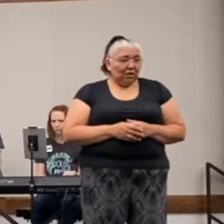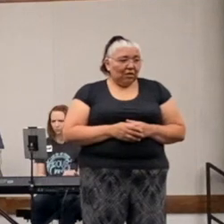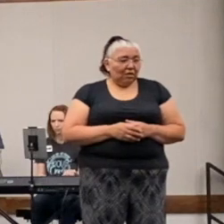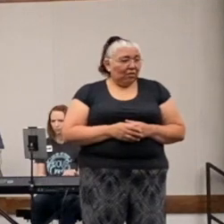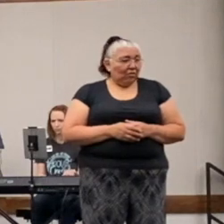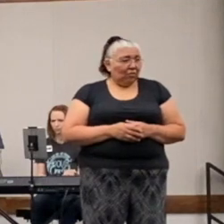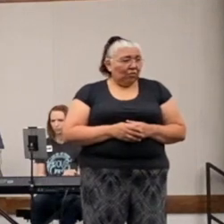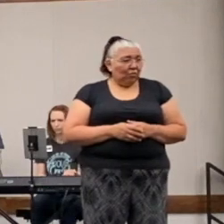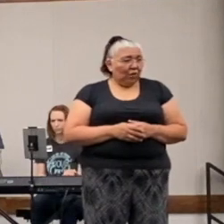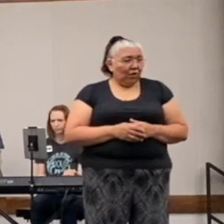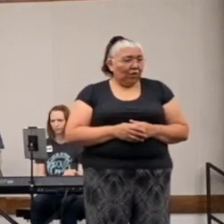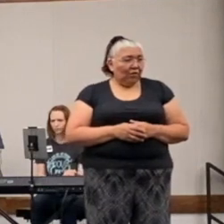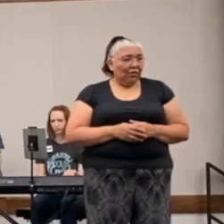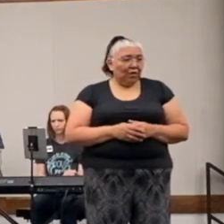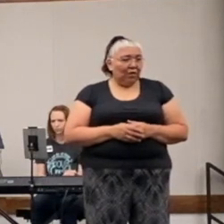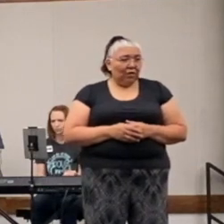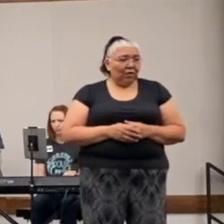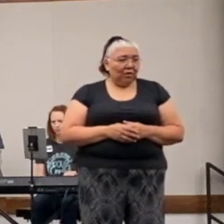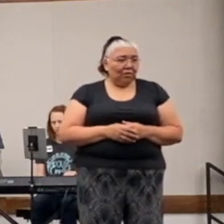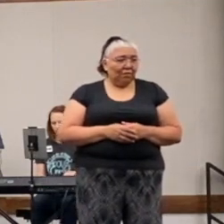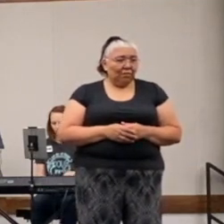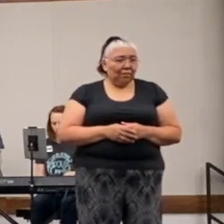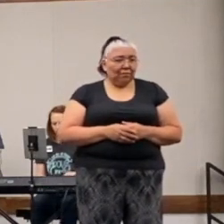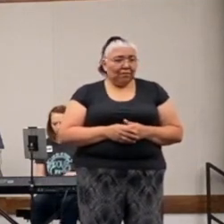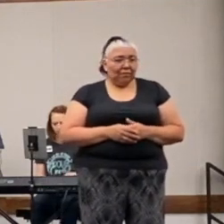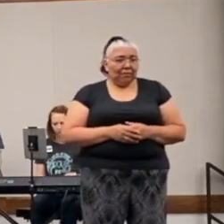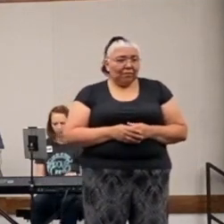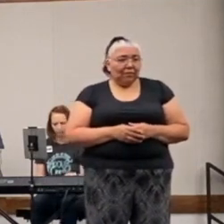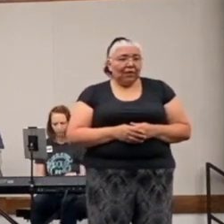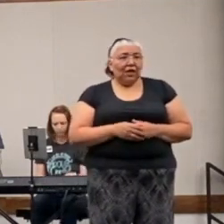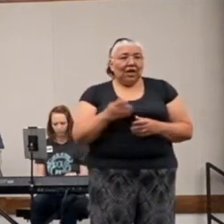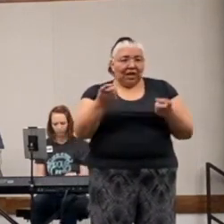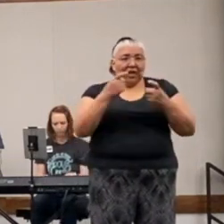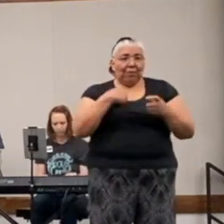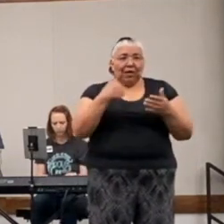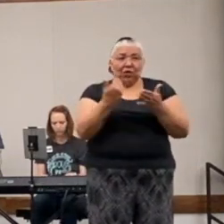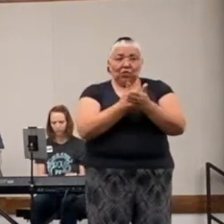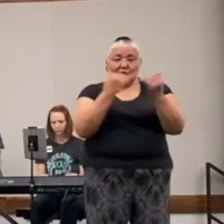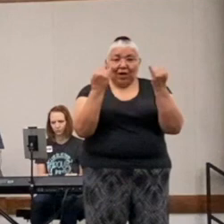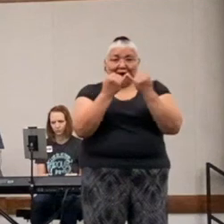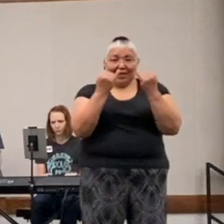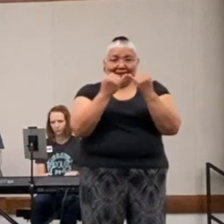Jesus died on the cross for me. And he gave me a new identity.